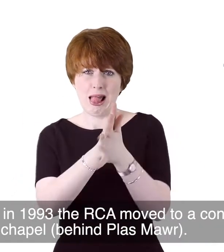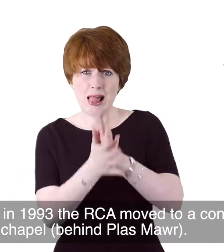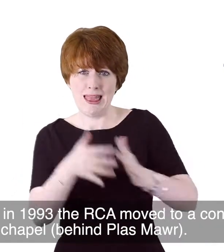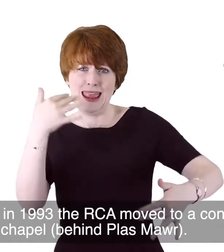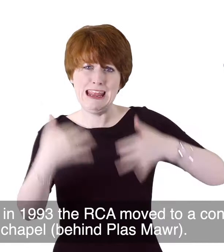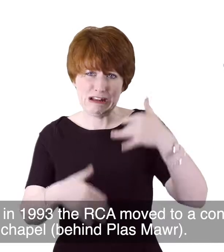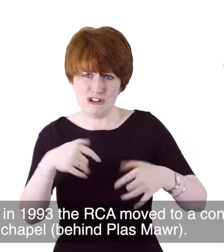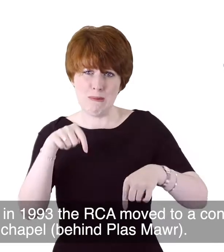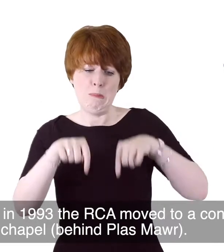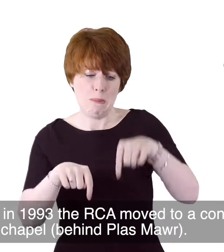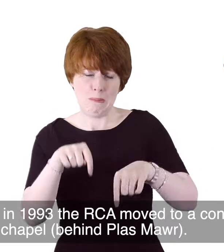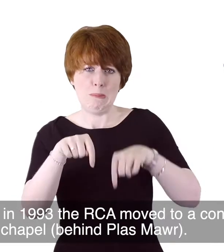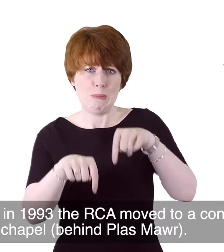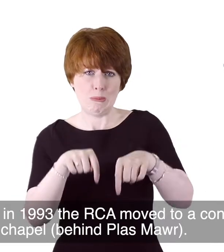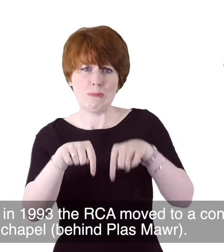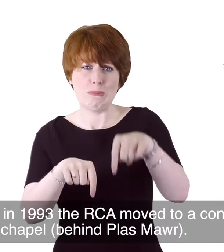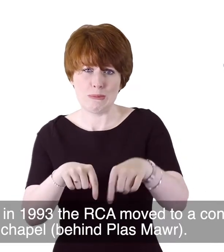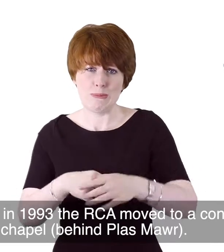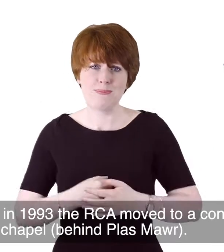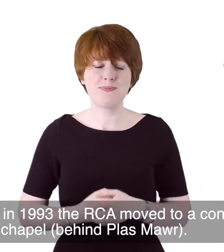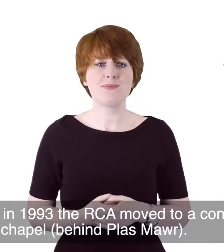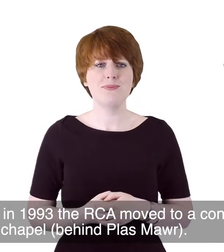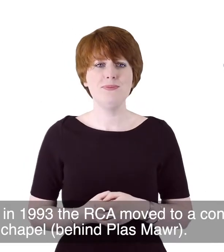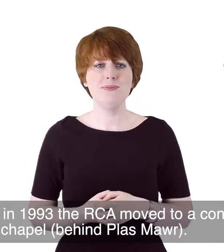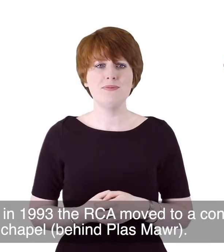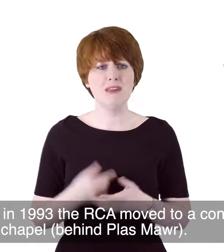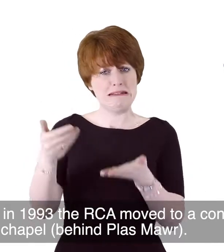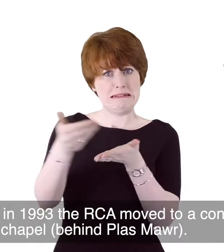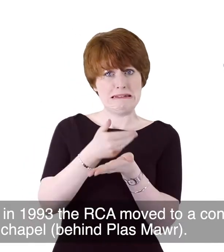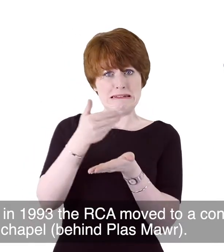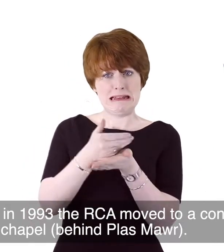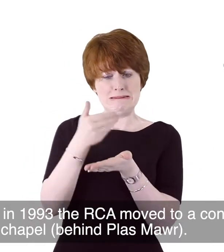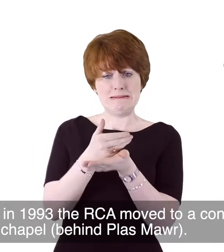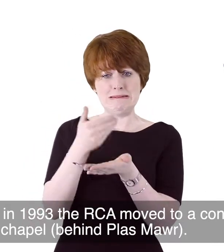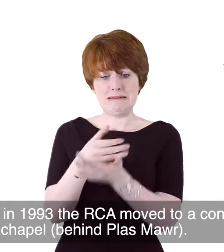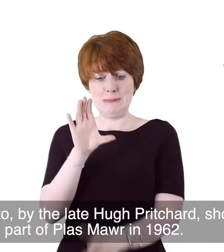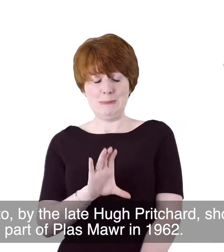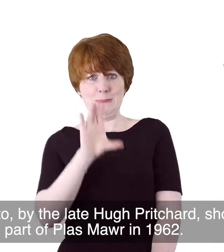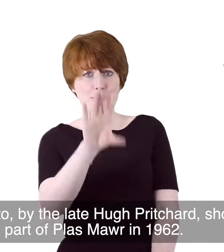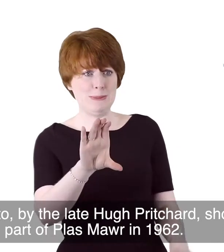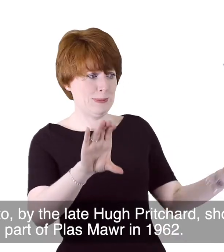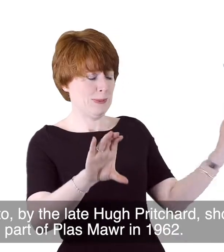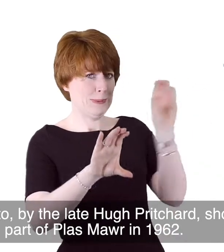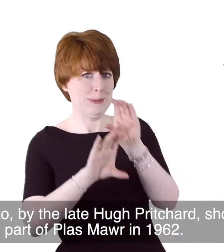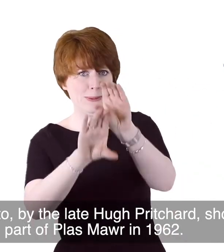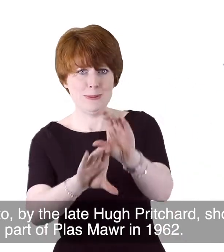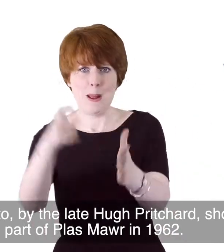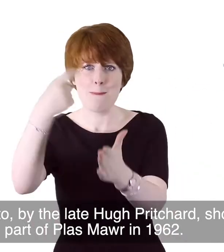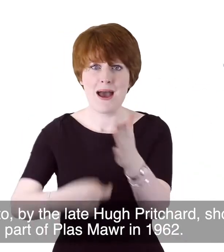1993 the RCA moved to a converted chapel behind Plas Mawr. The photo by the late Hugh Pritchard shows part